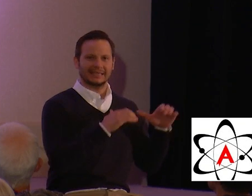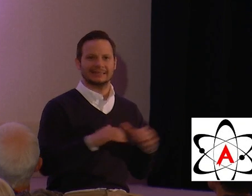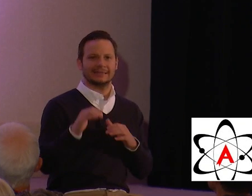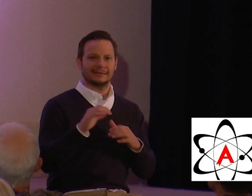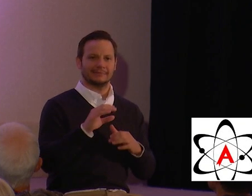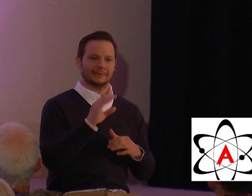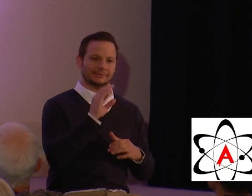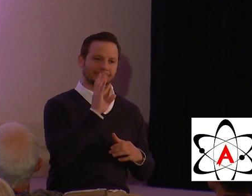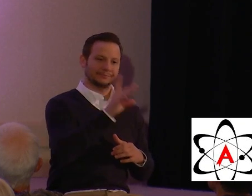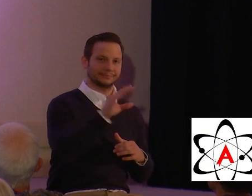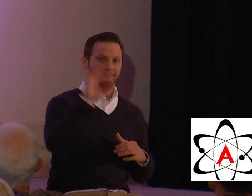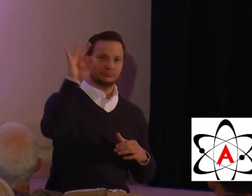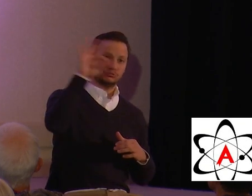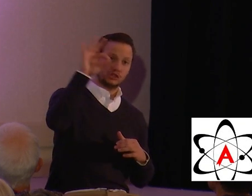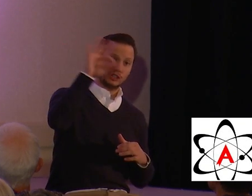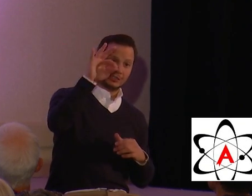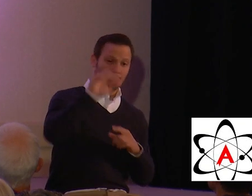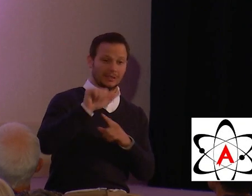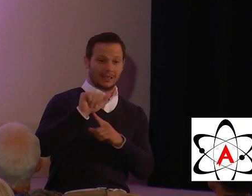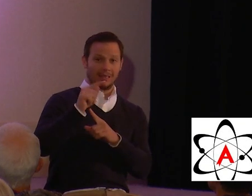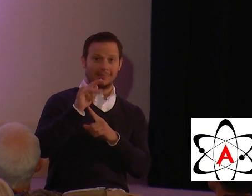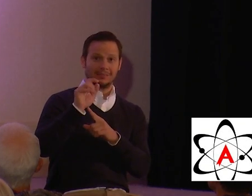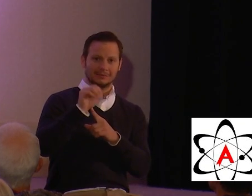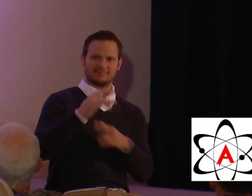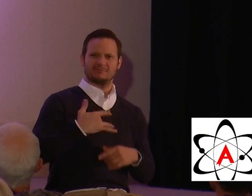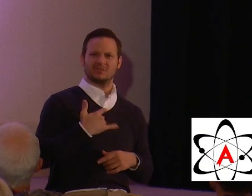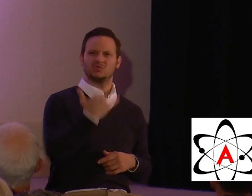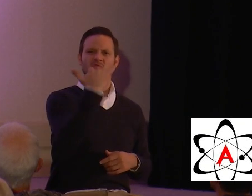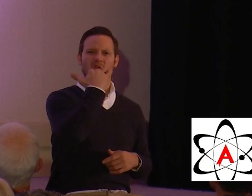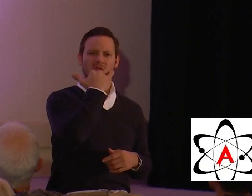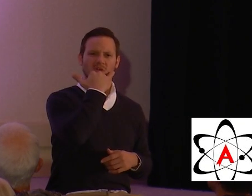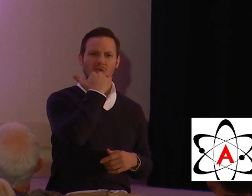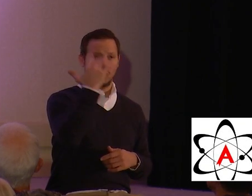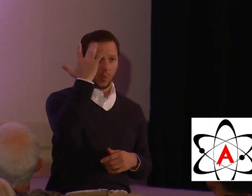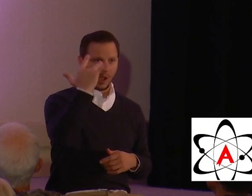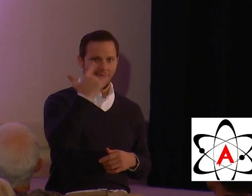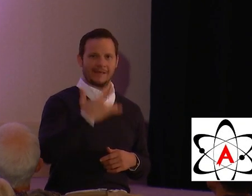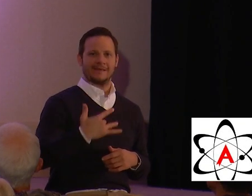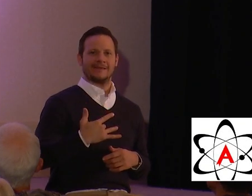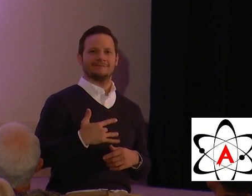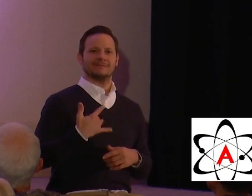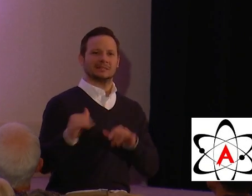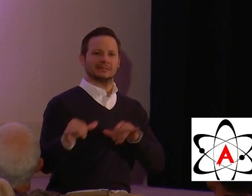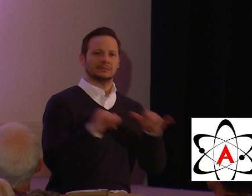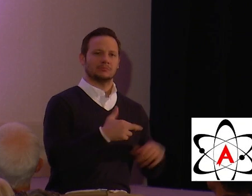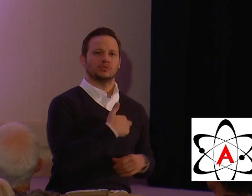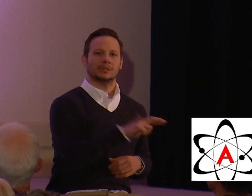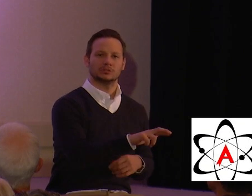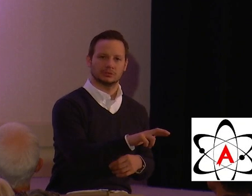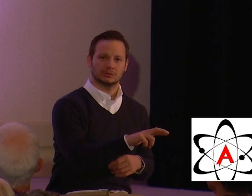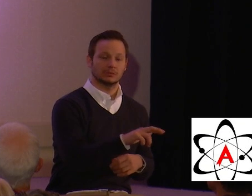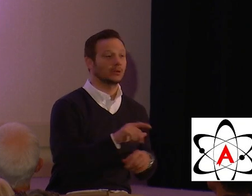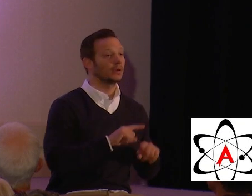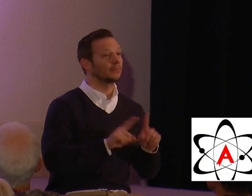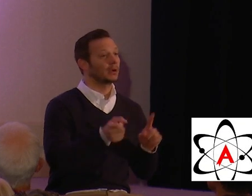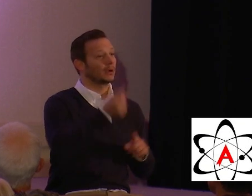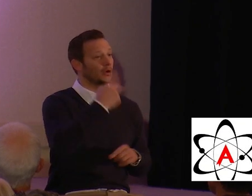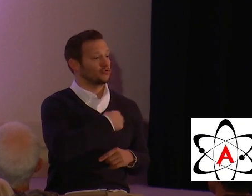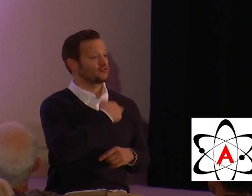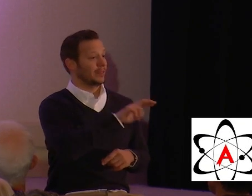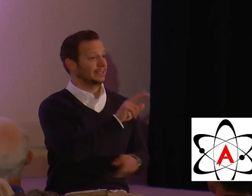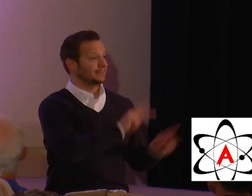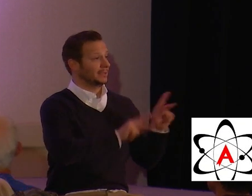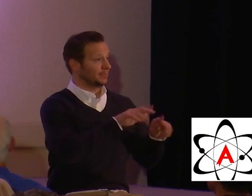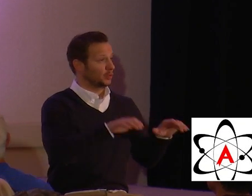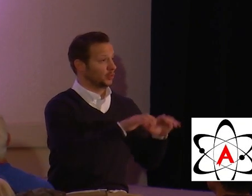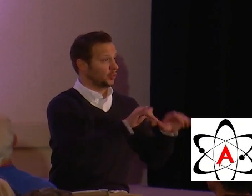word, proselytizing atheism feels wrong, because it feels like religion. But just because the religious people do it doesn't